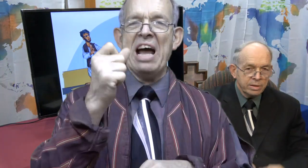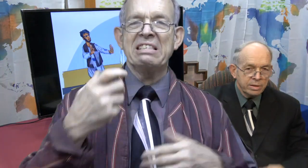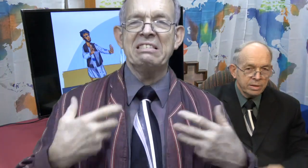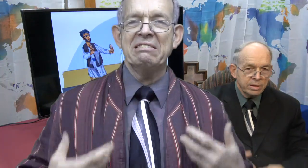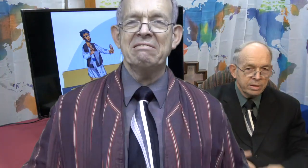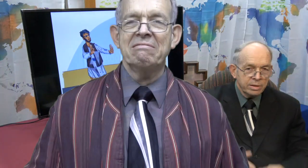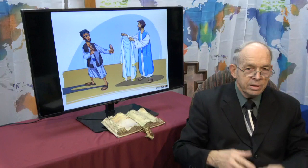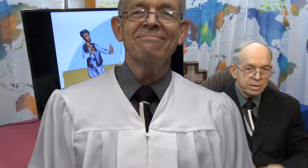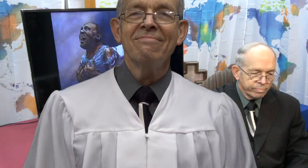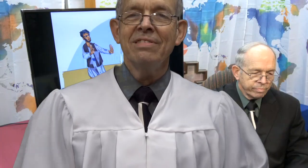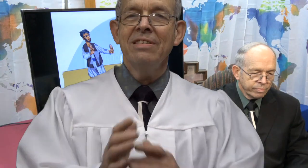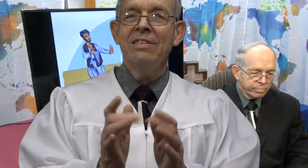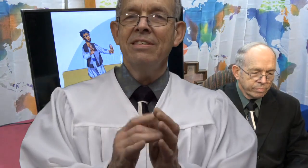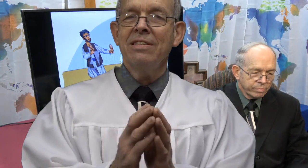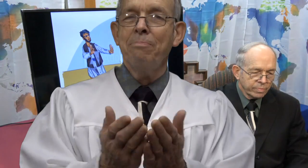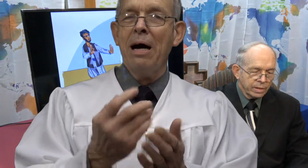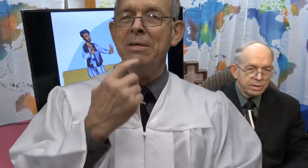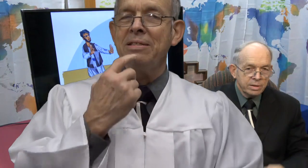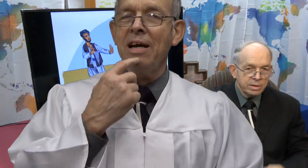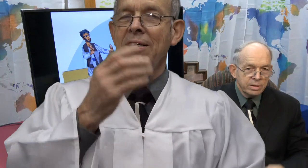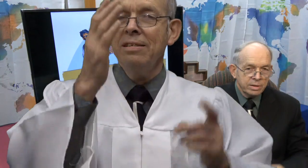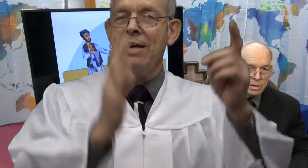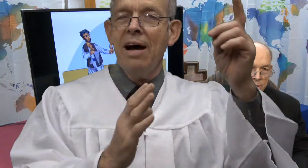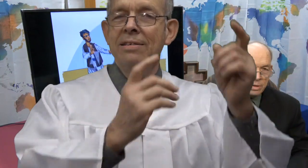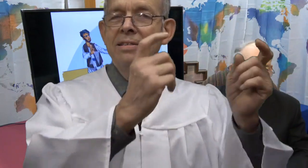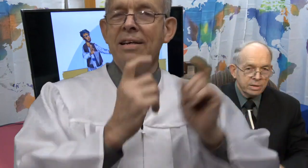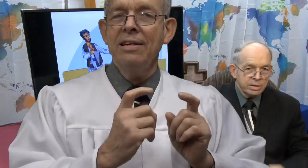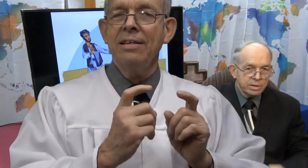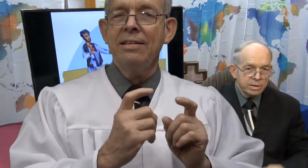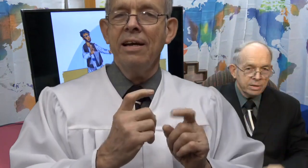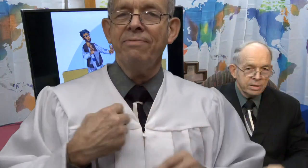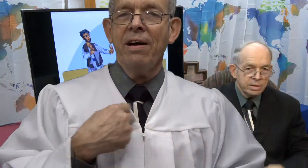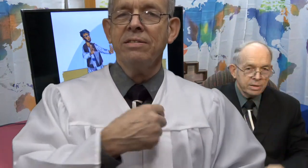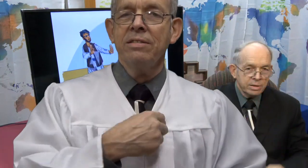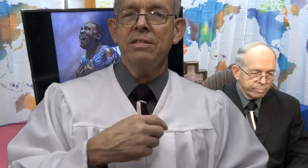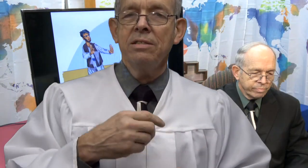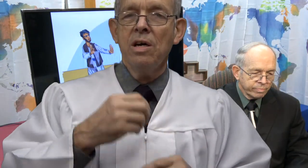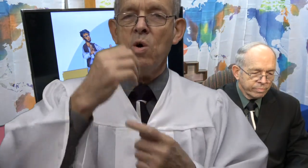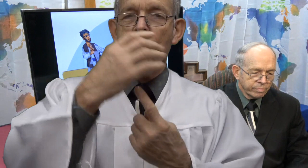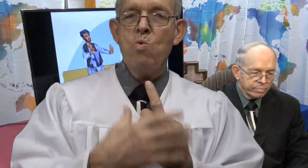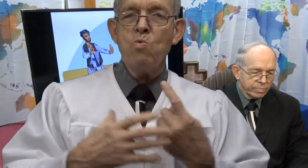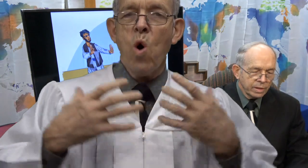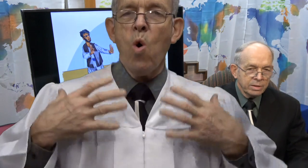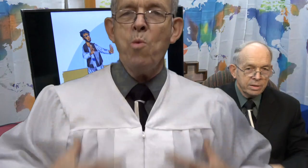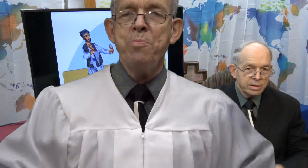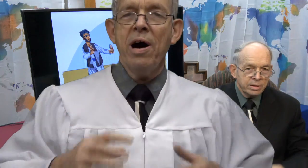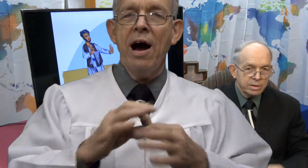rags. The Bible says God gave us robe of